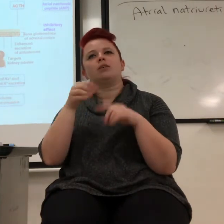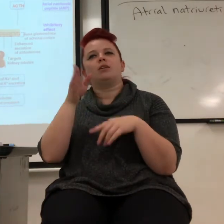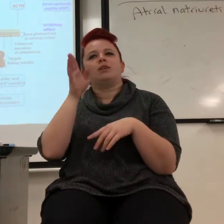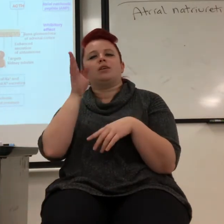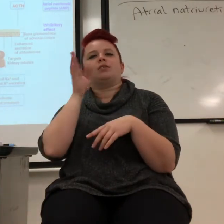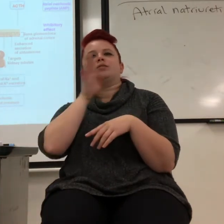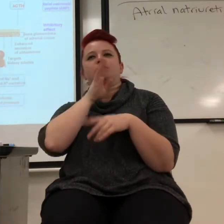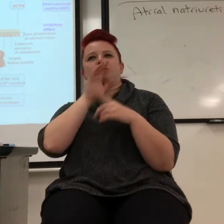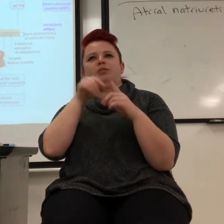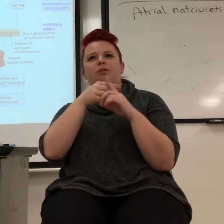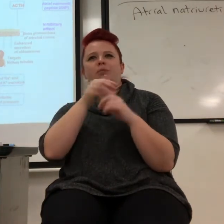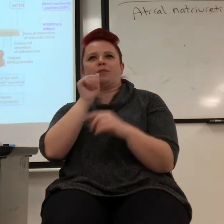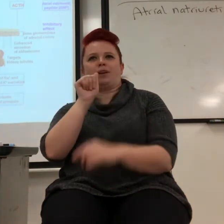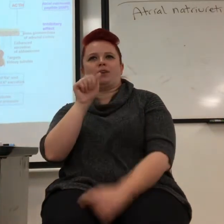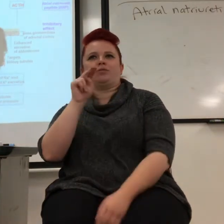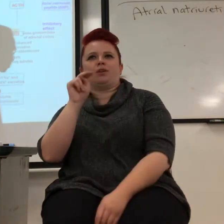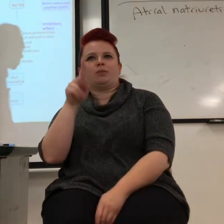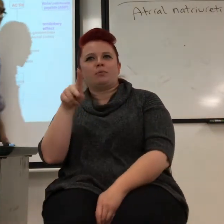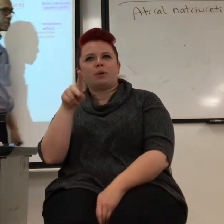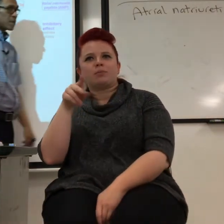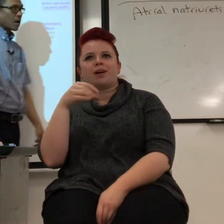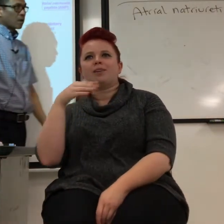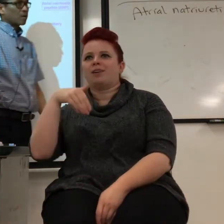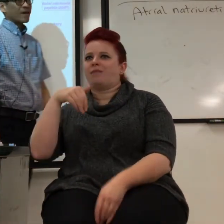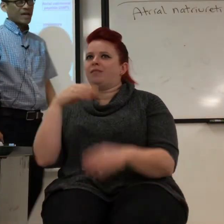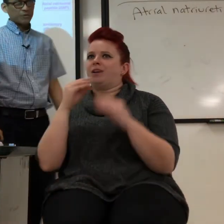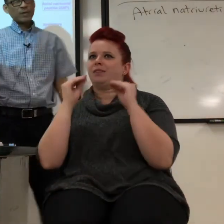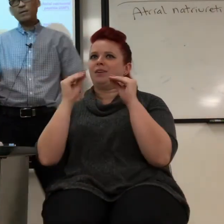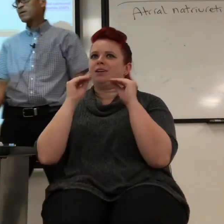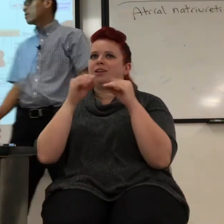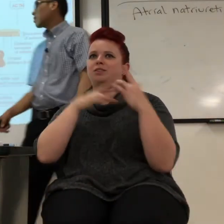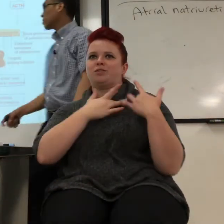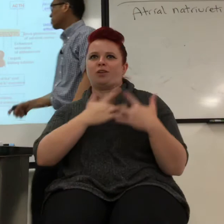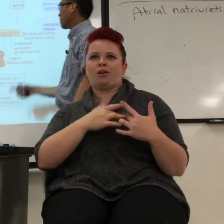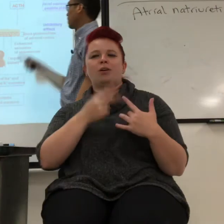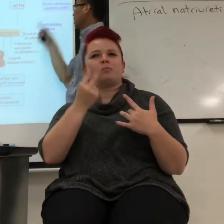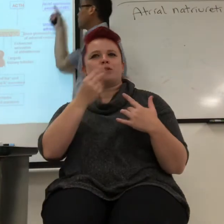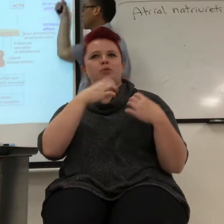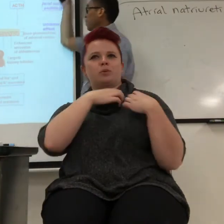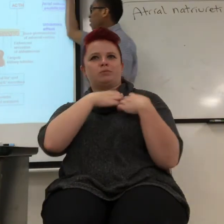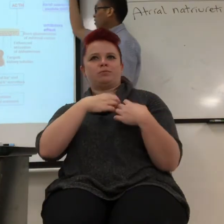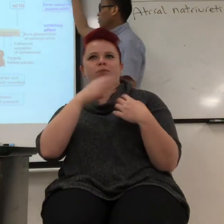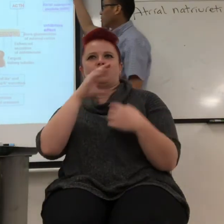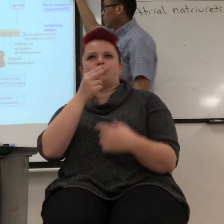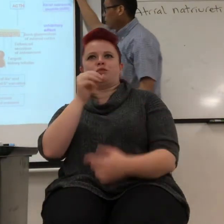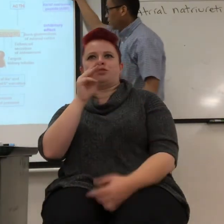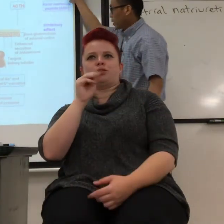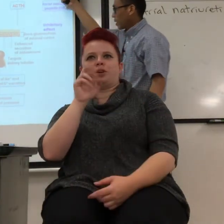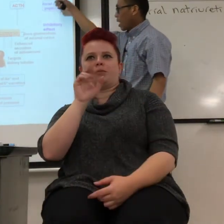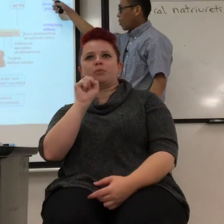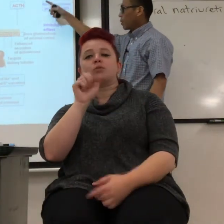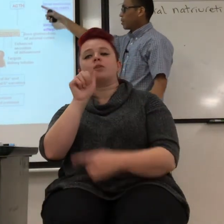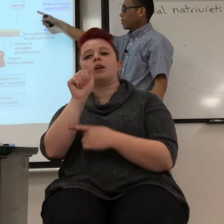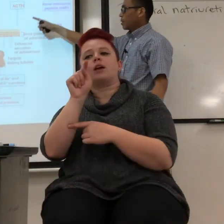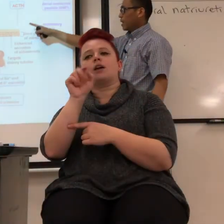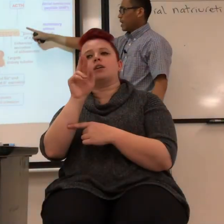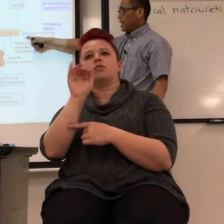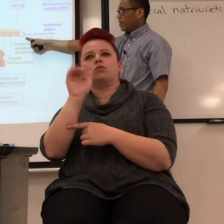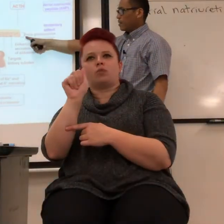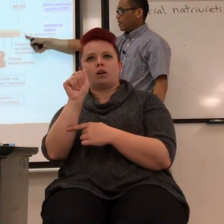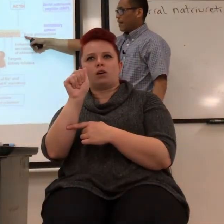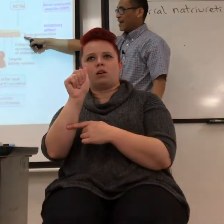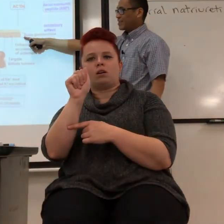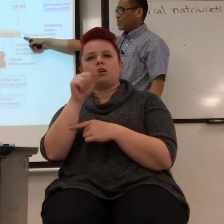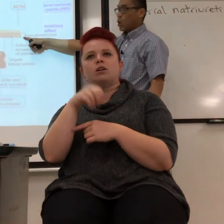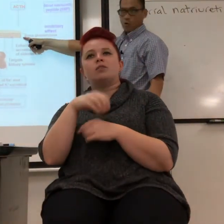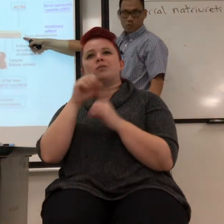come from? I didn't teach the heart yet. Two of the chambers of the heart are the atria. This peptide comes from the heart. It can help